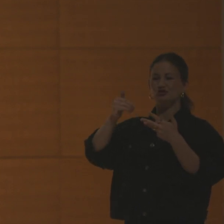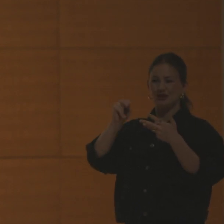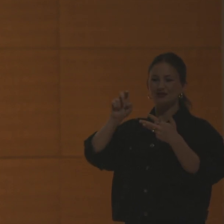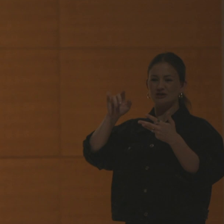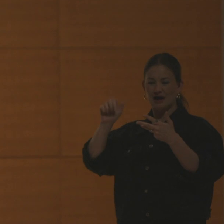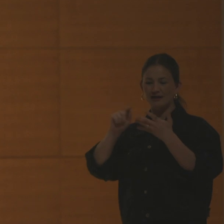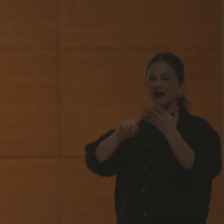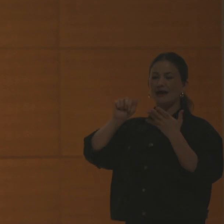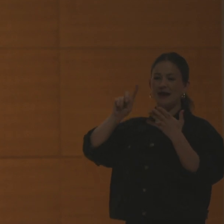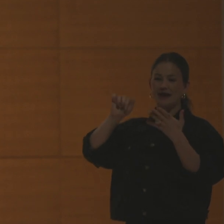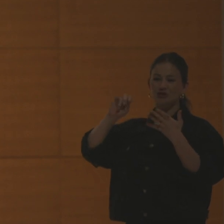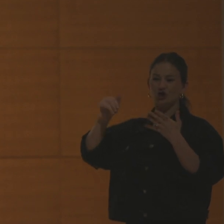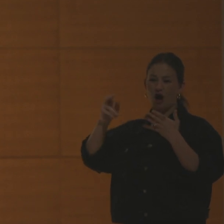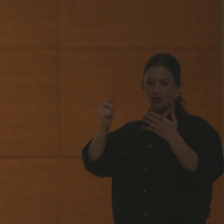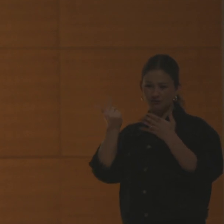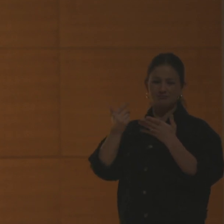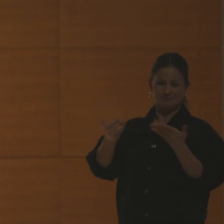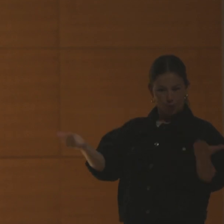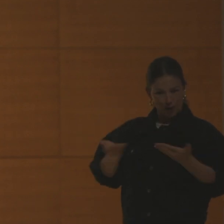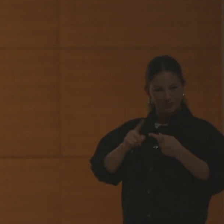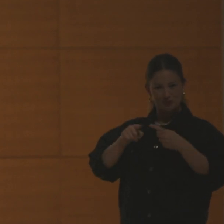Ada Zhang. Welcome to the family.